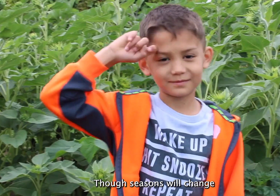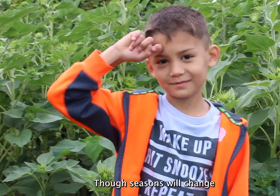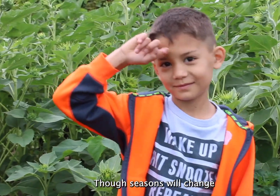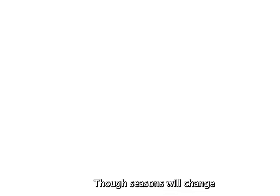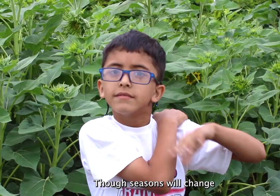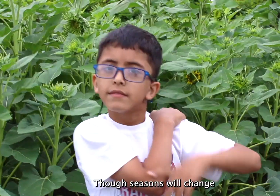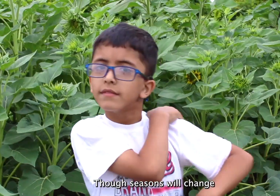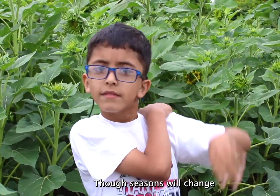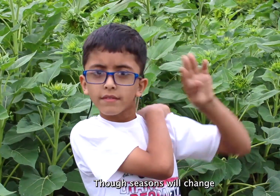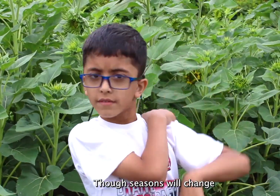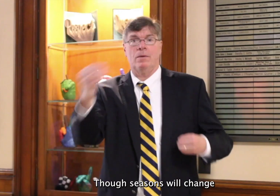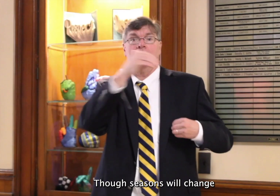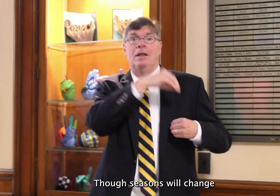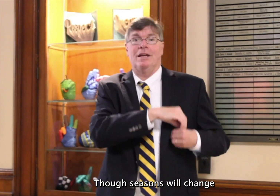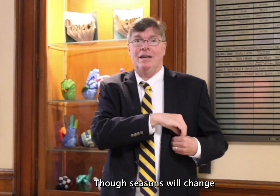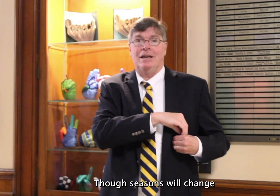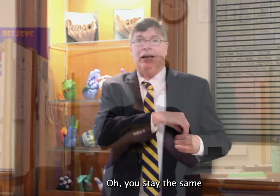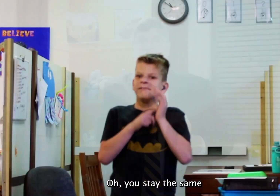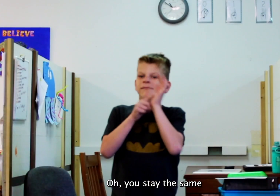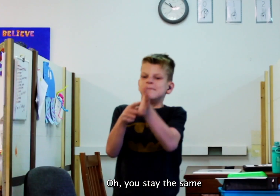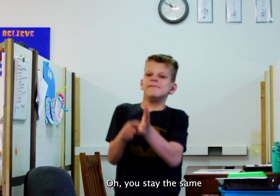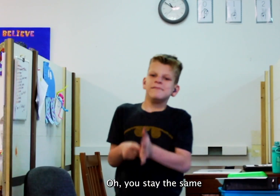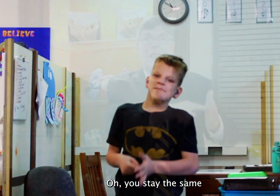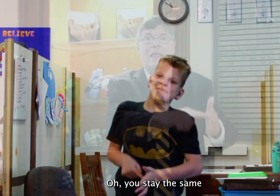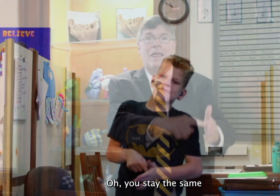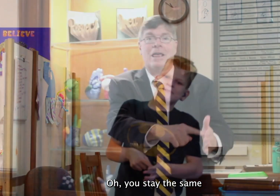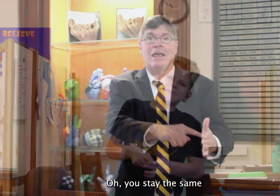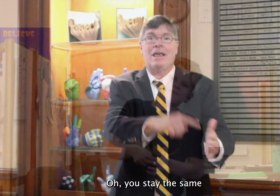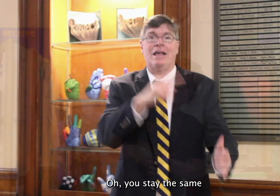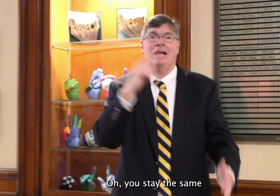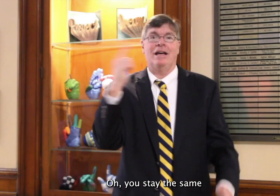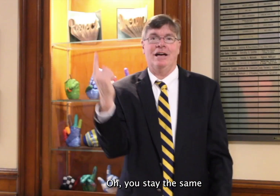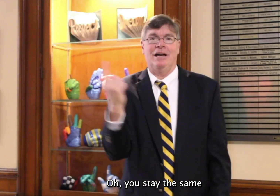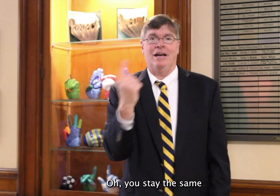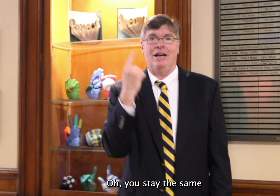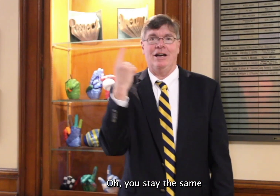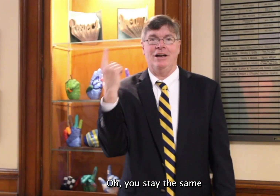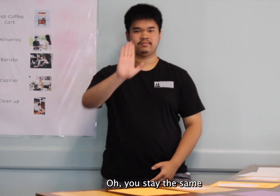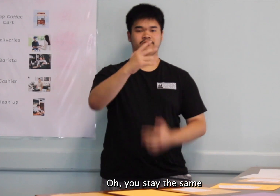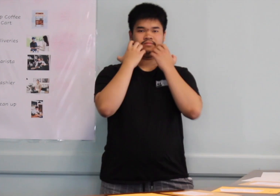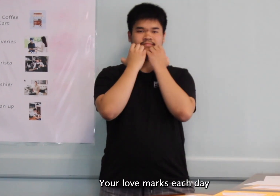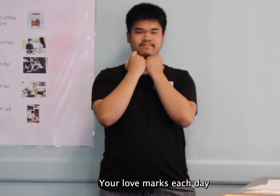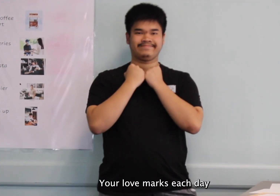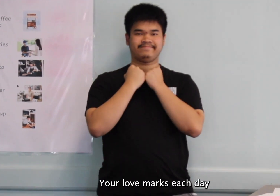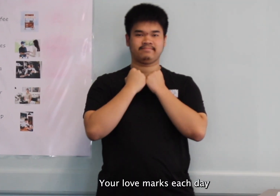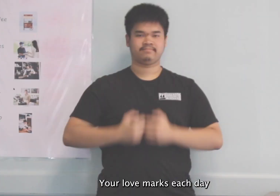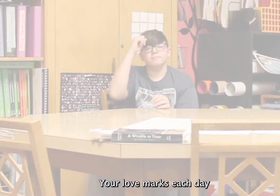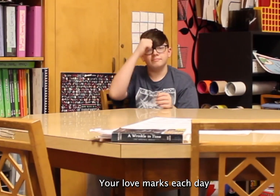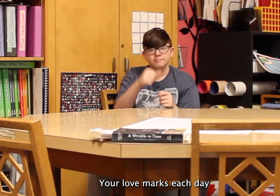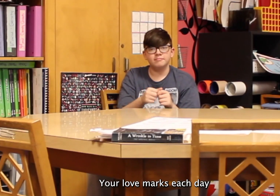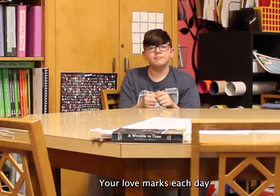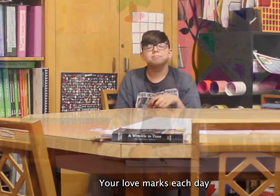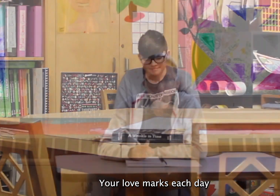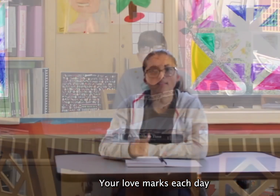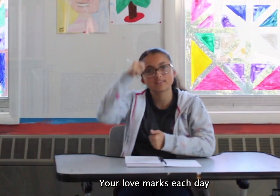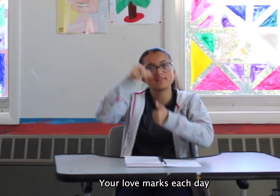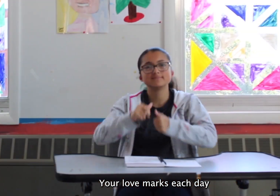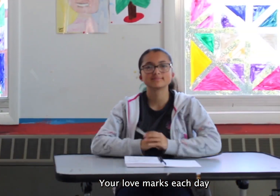will change, or will you stay the same? Oh, your love marks each day as